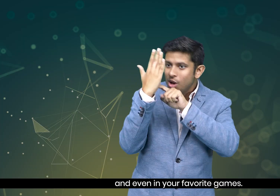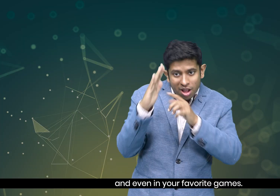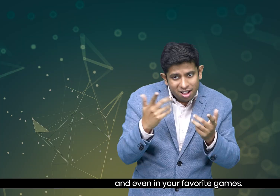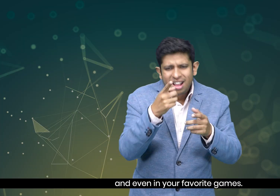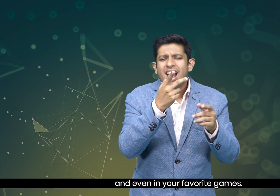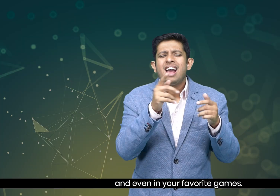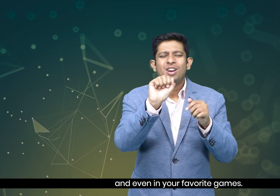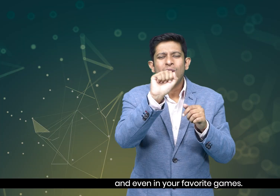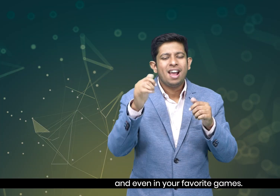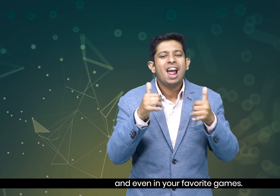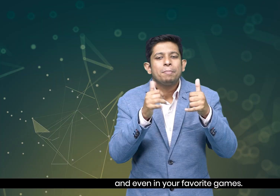games.